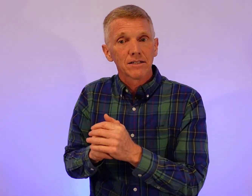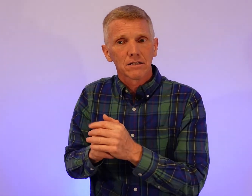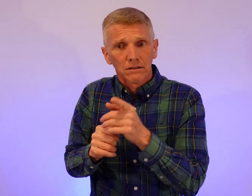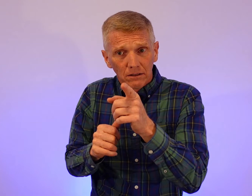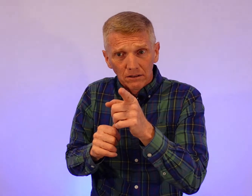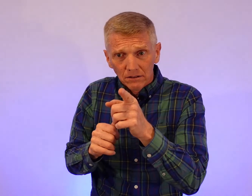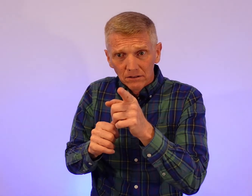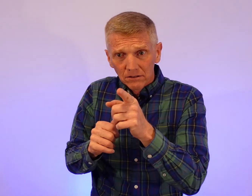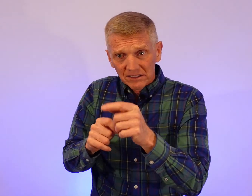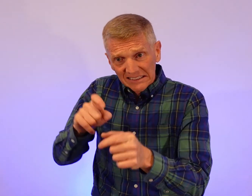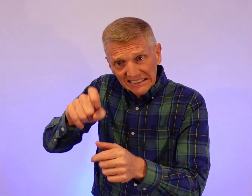this,